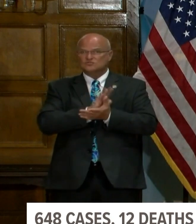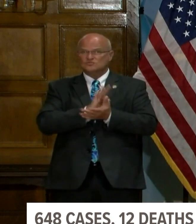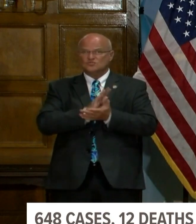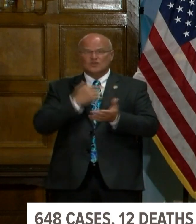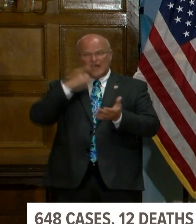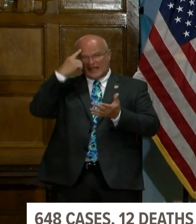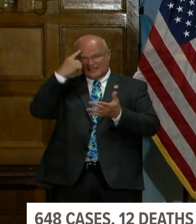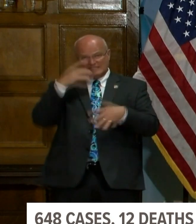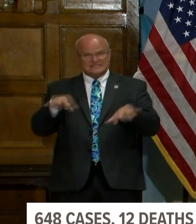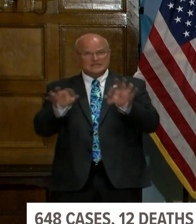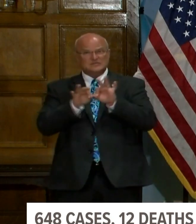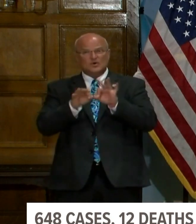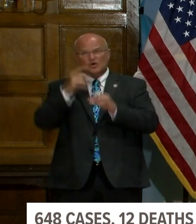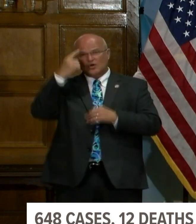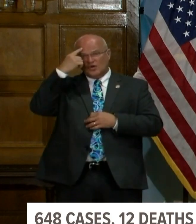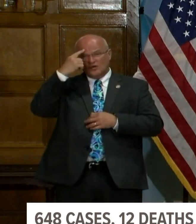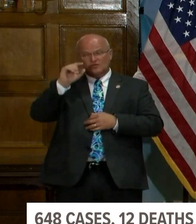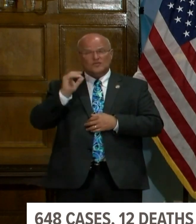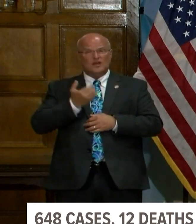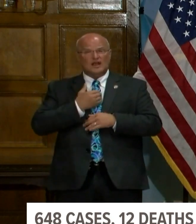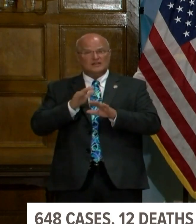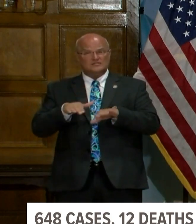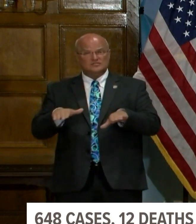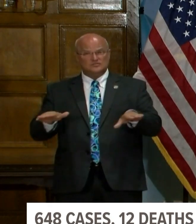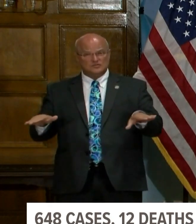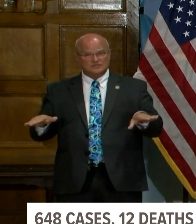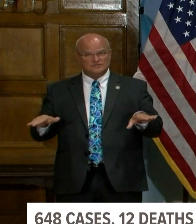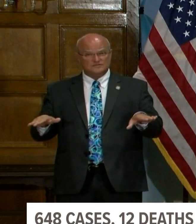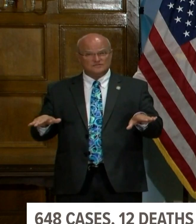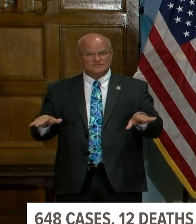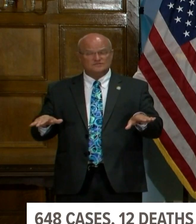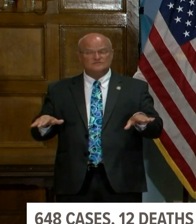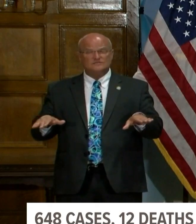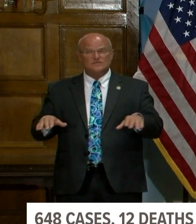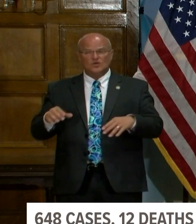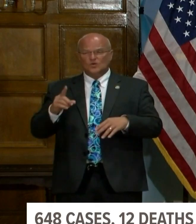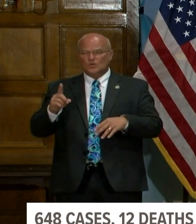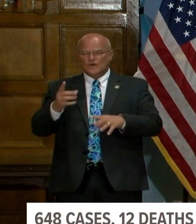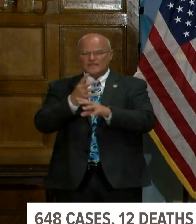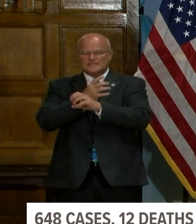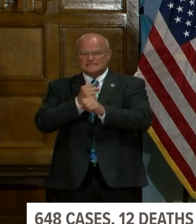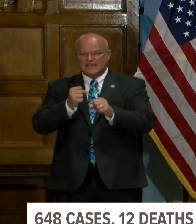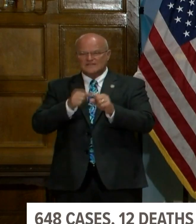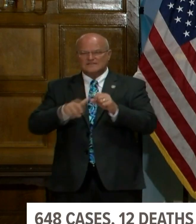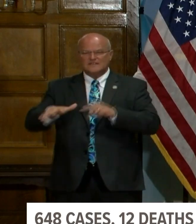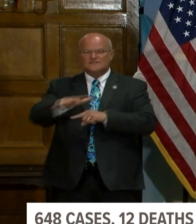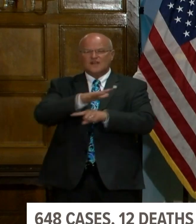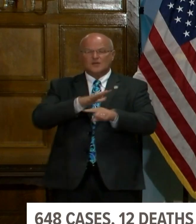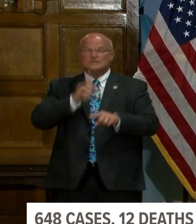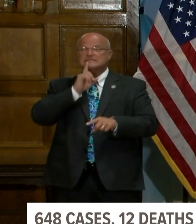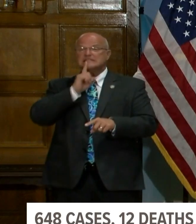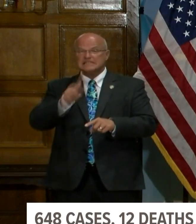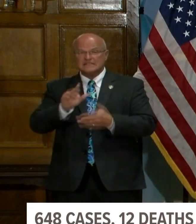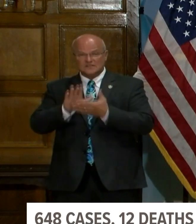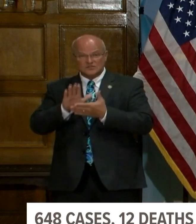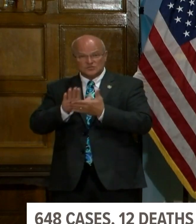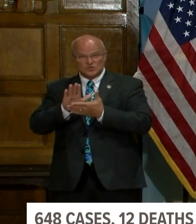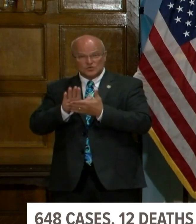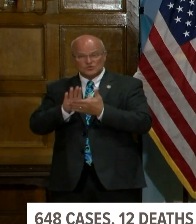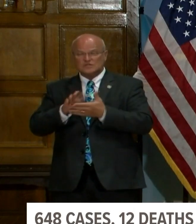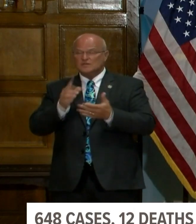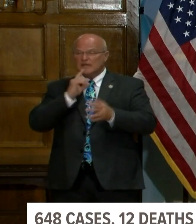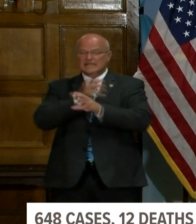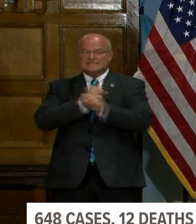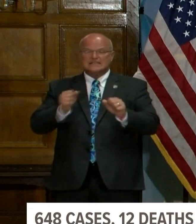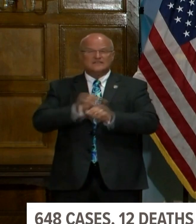think it is very important for our children in one of the safest environments in the schools. We want to make sure it's